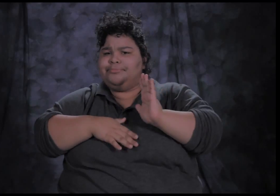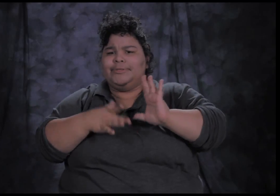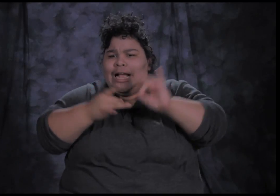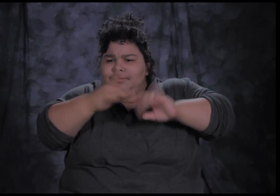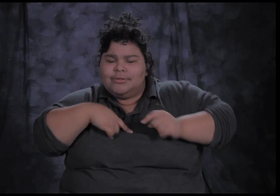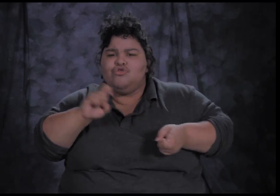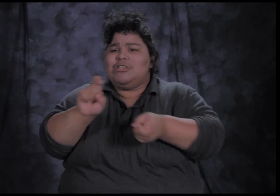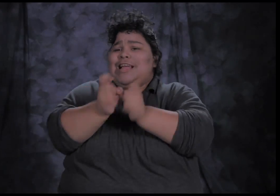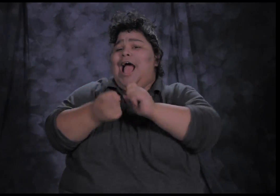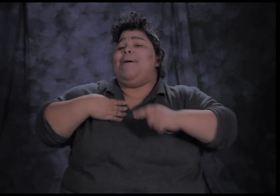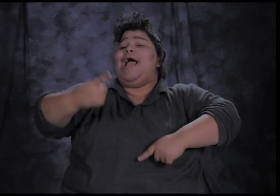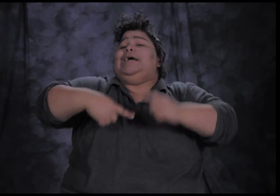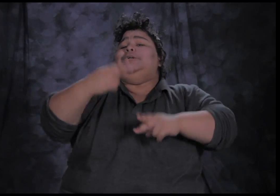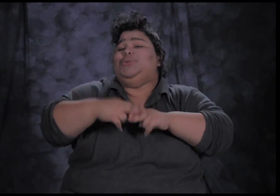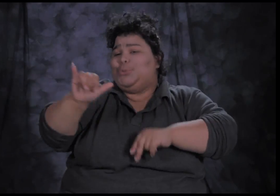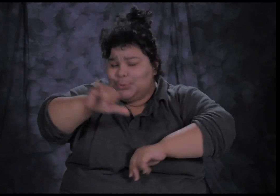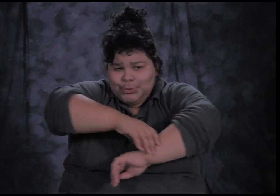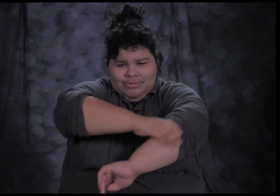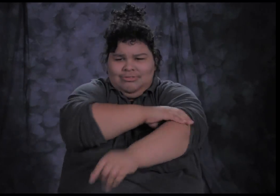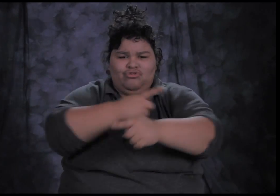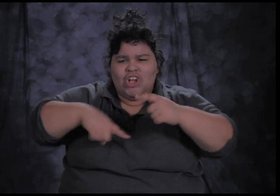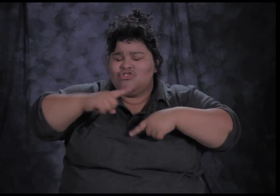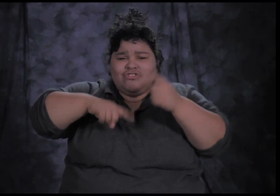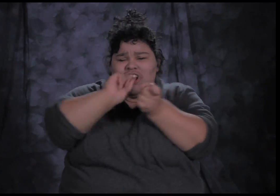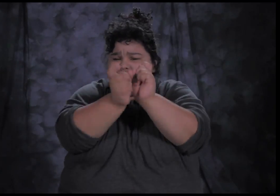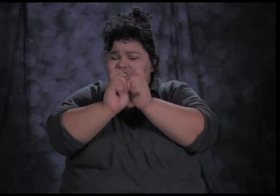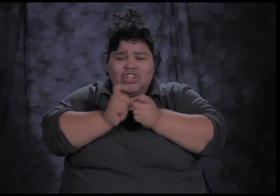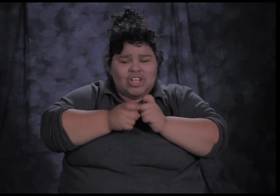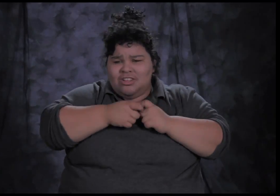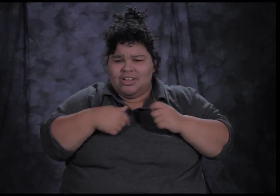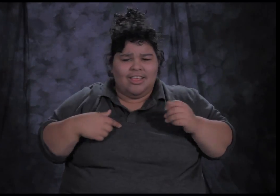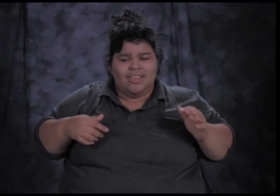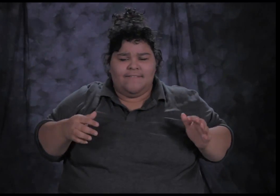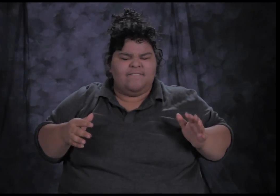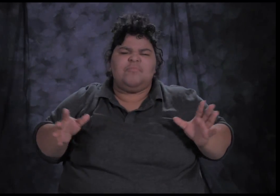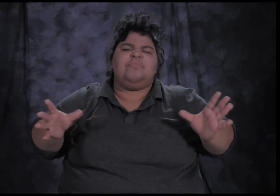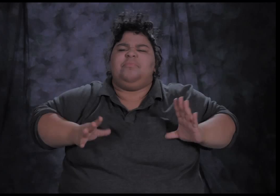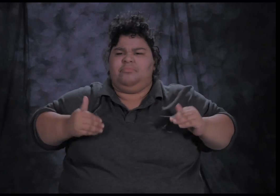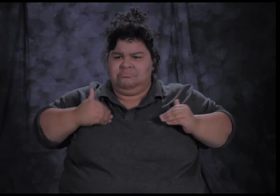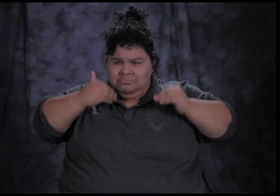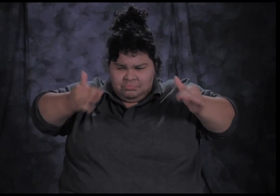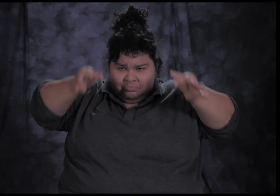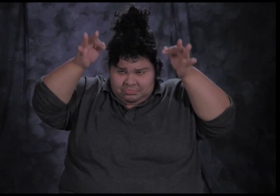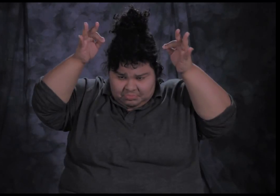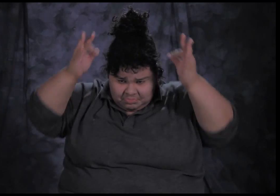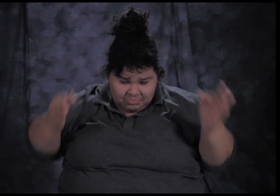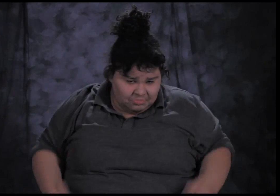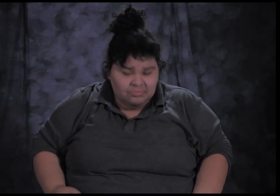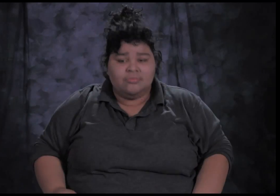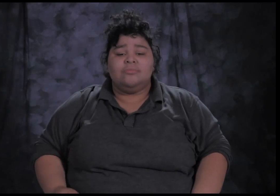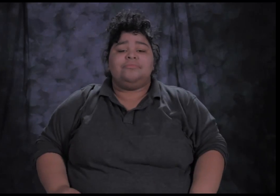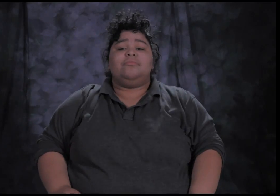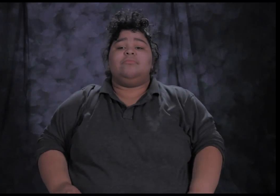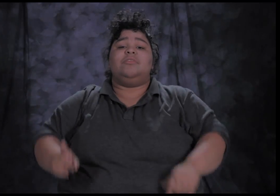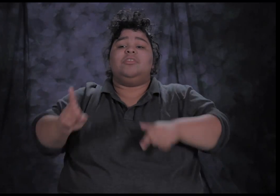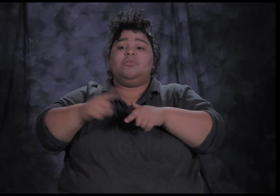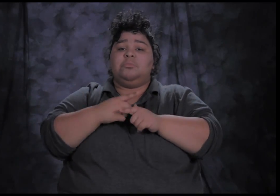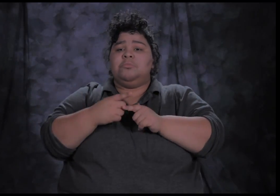but I did it on my own. It took a lot of energy. My personality changed. My attitude changed. The way I